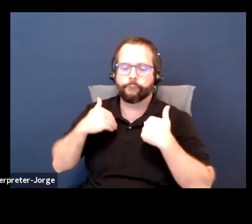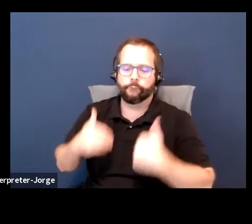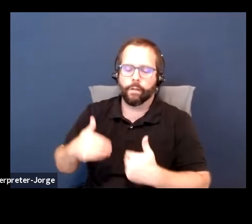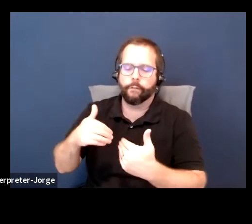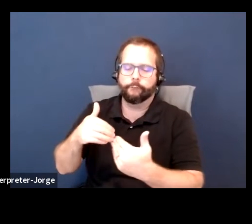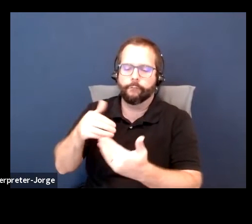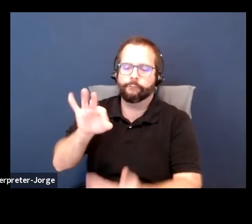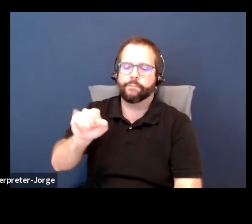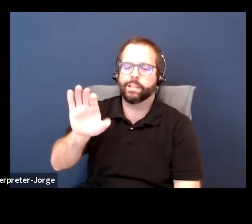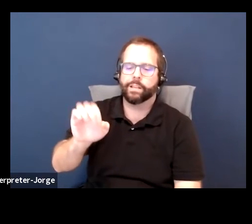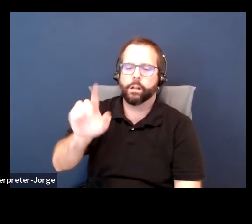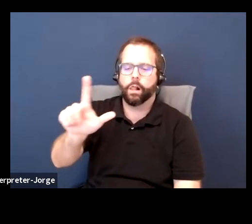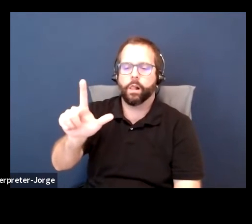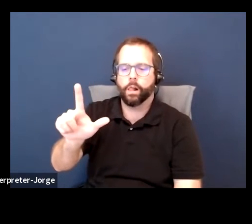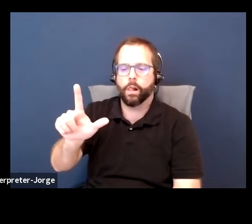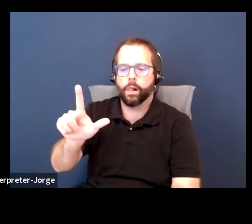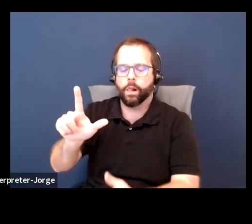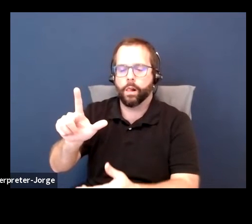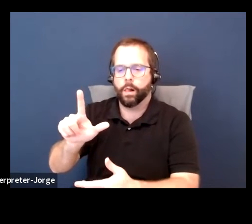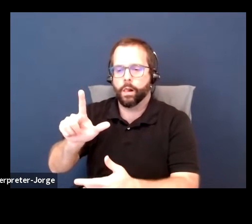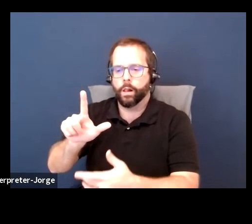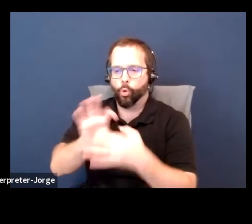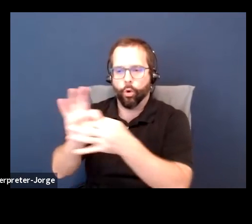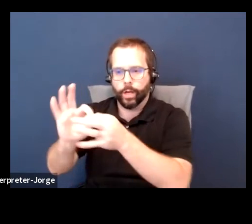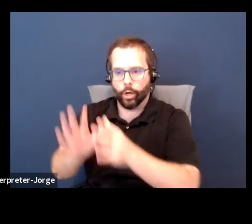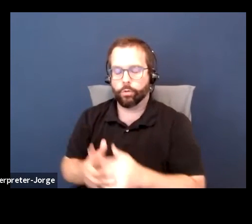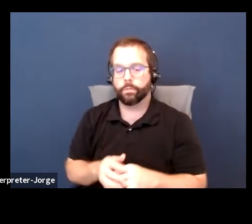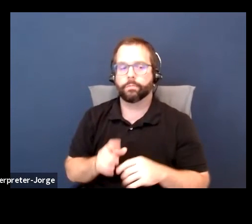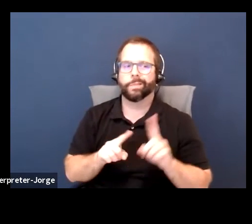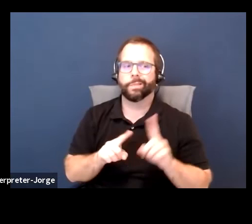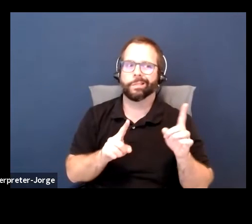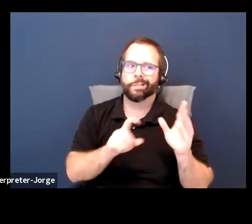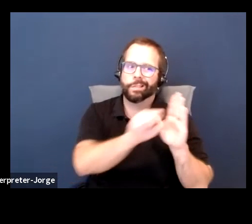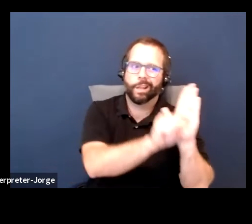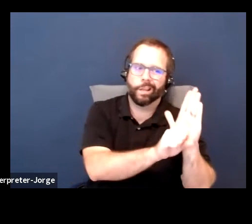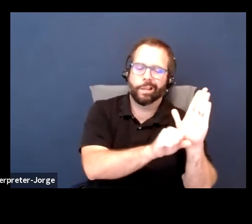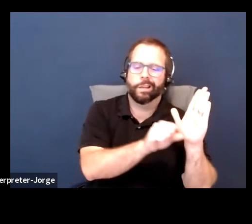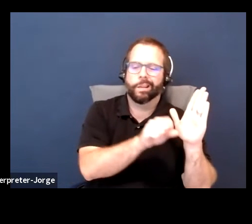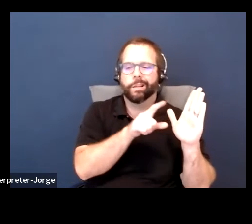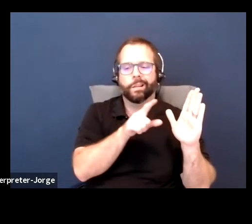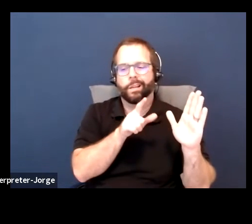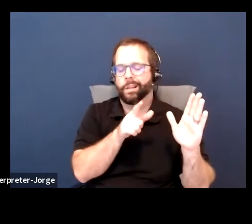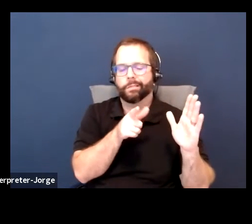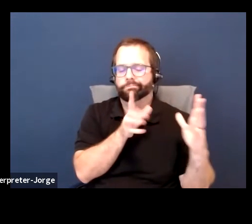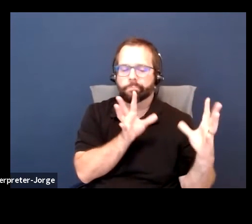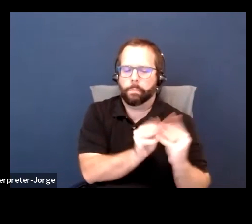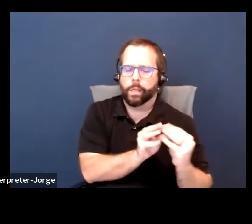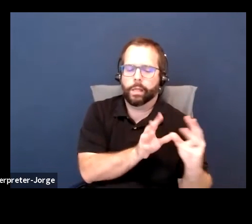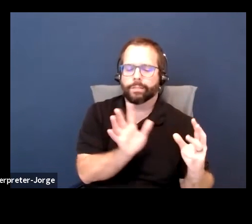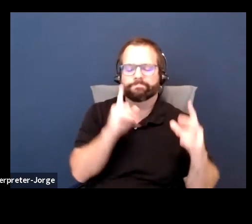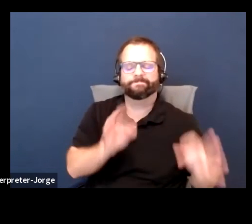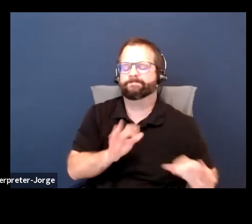the state and home health agencies got together and pretty much just took it away. And